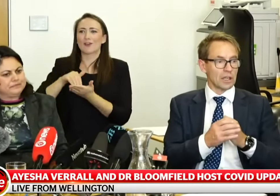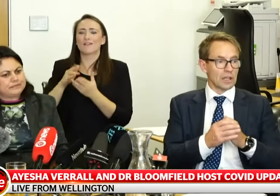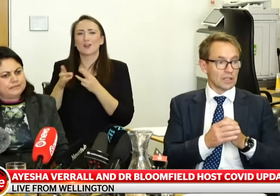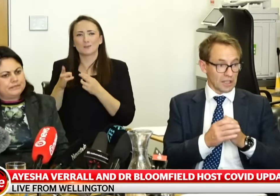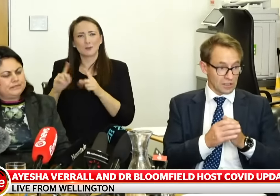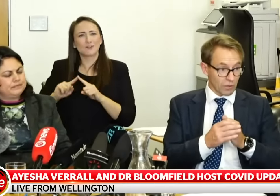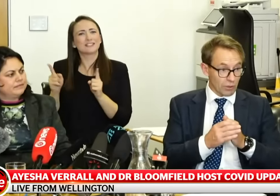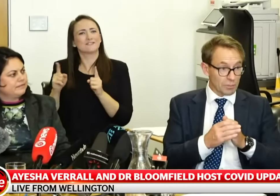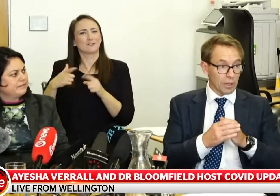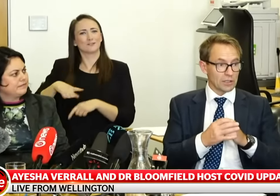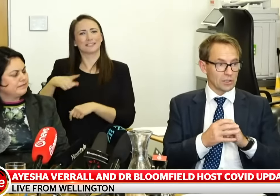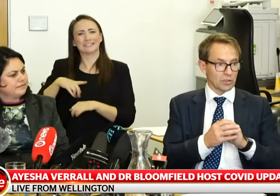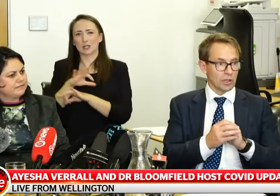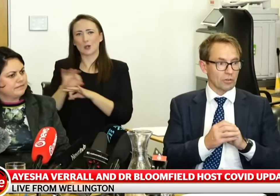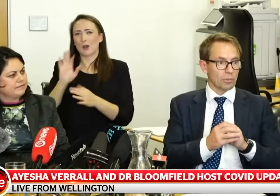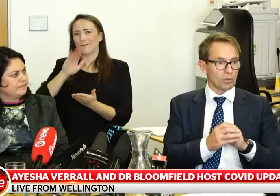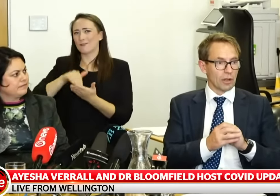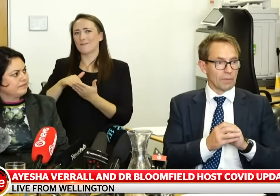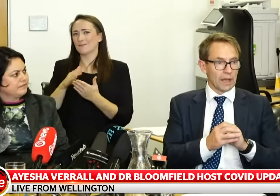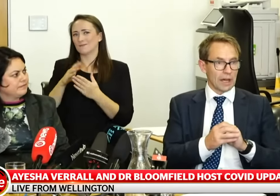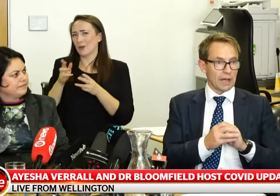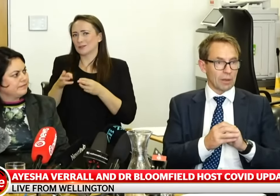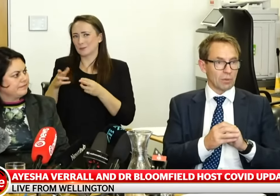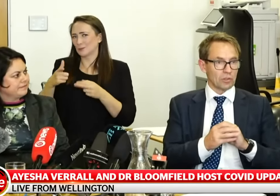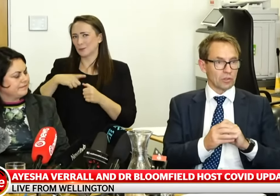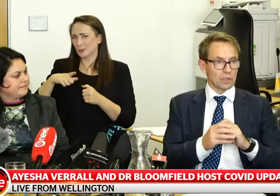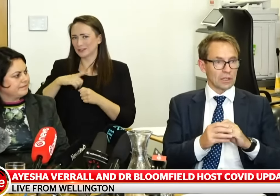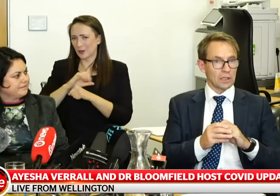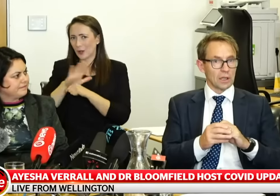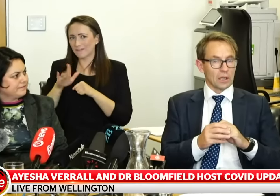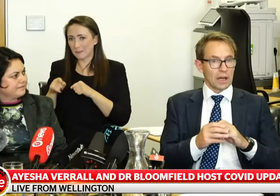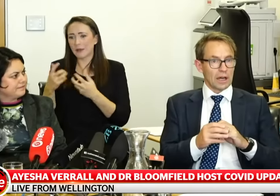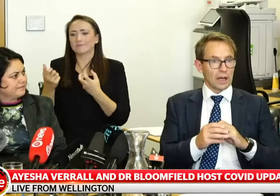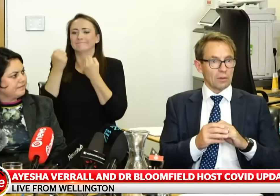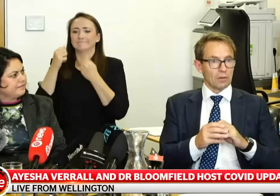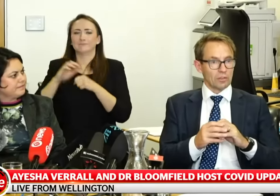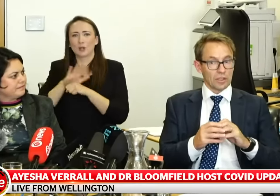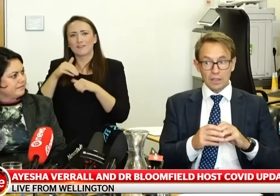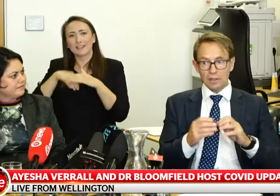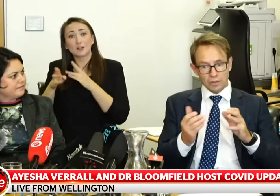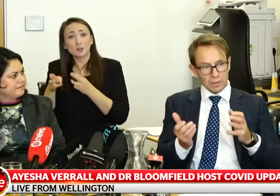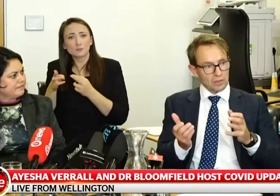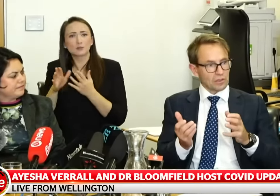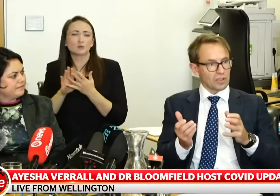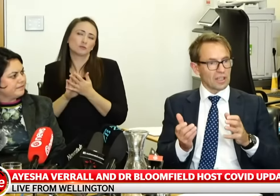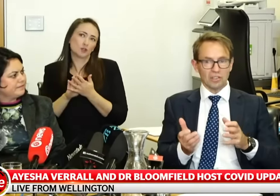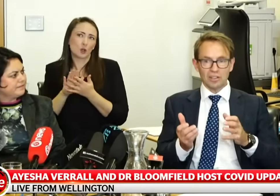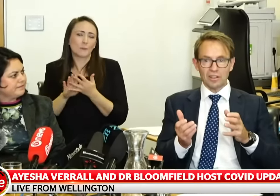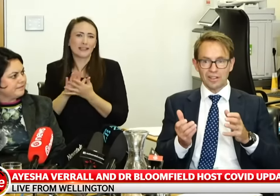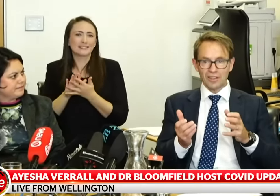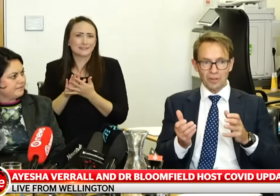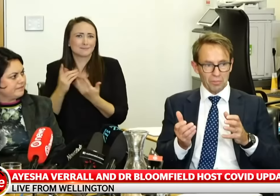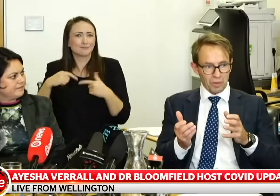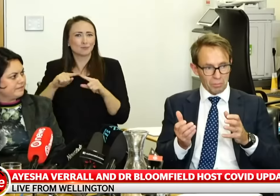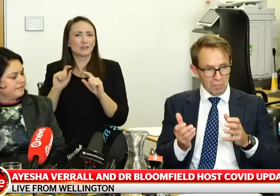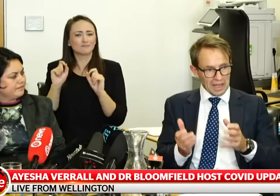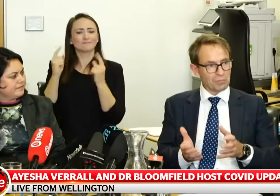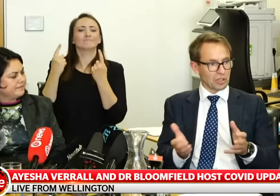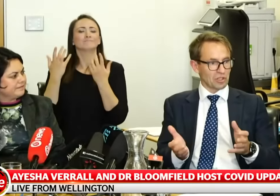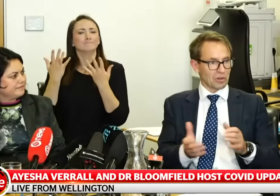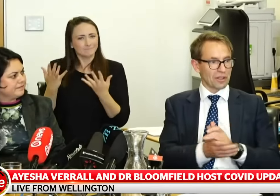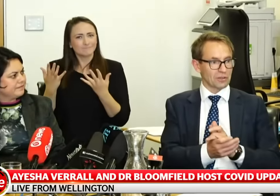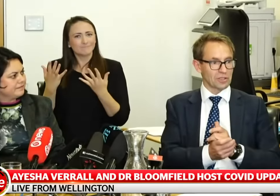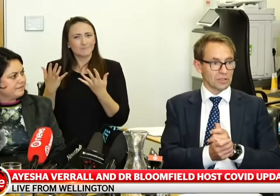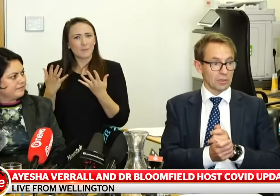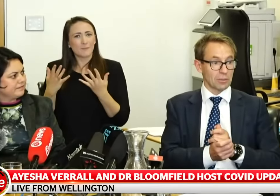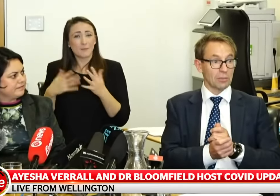related. It does vary by district health board, but we're certainly seeing, as the Minister said, actually the main